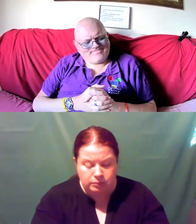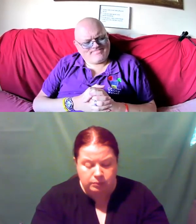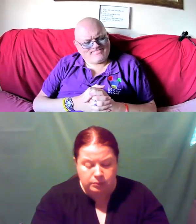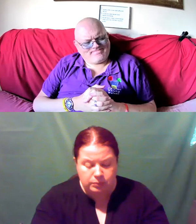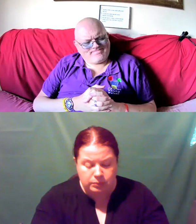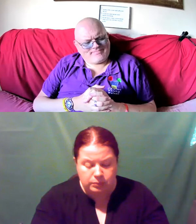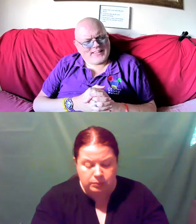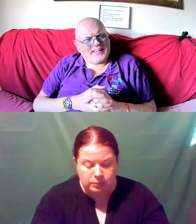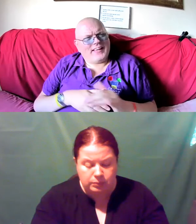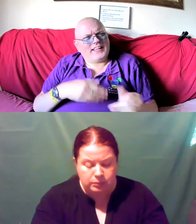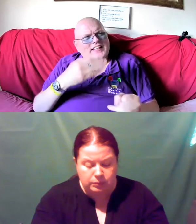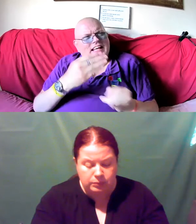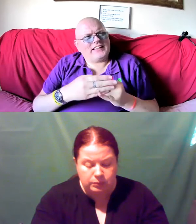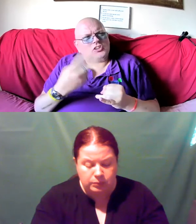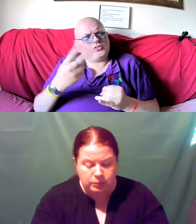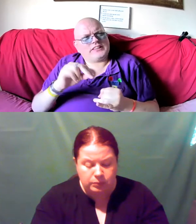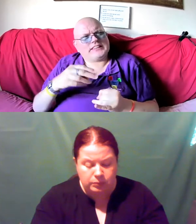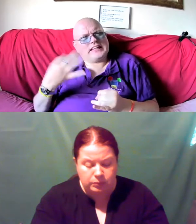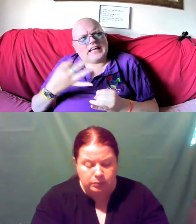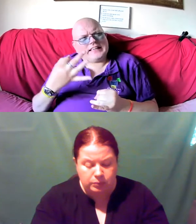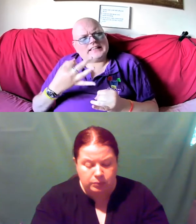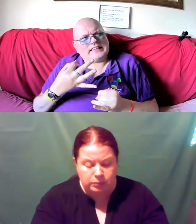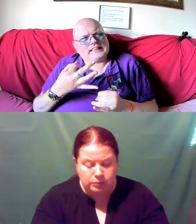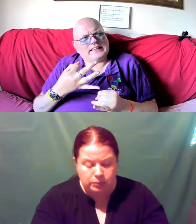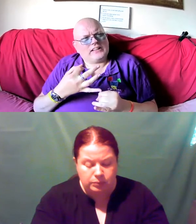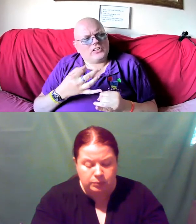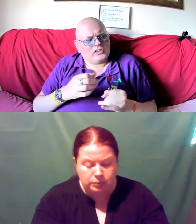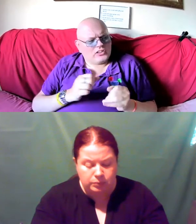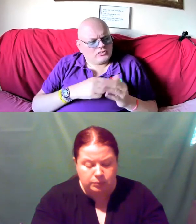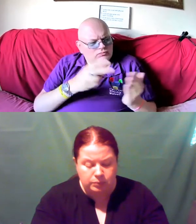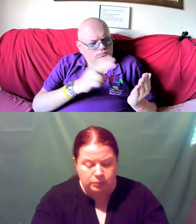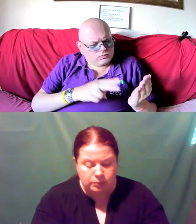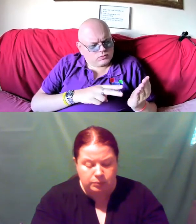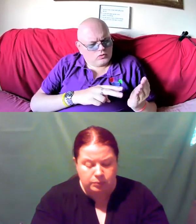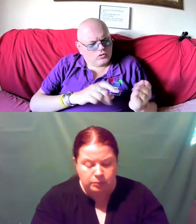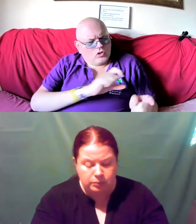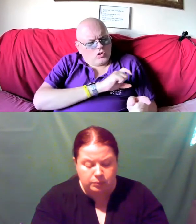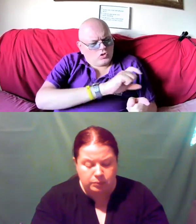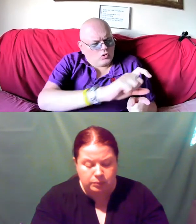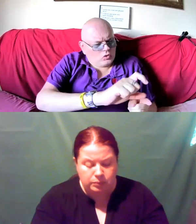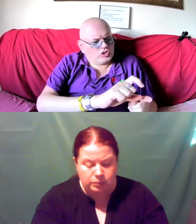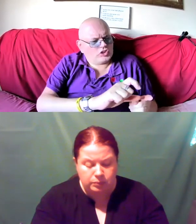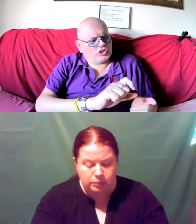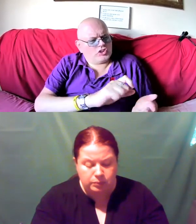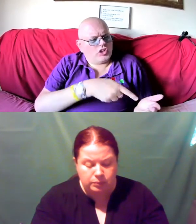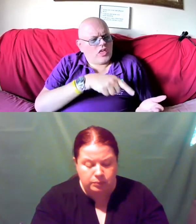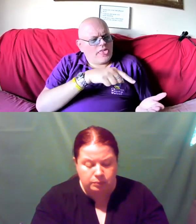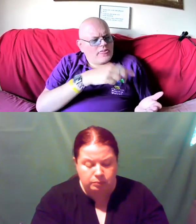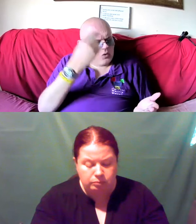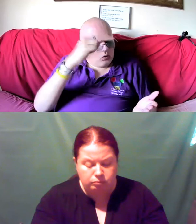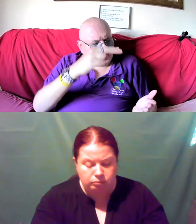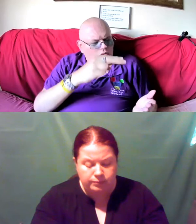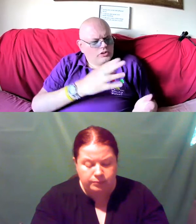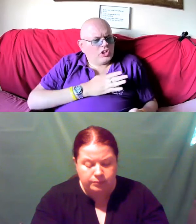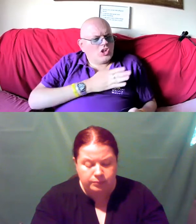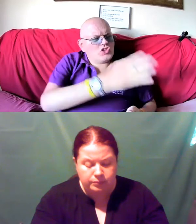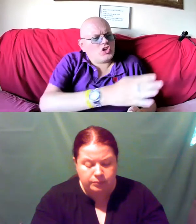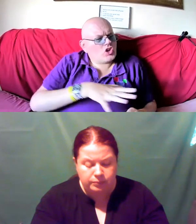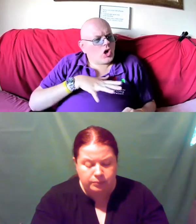towards the end of 2018, I saw a course advertised called The Journey of Hope. And it was a 6-month